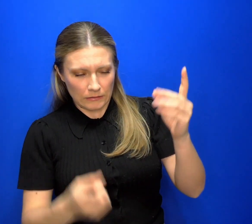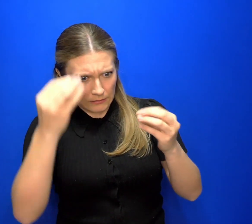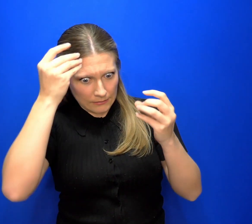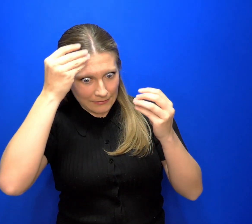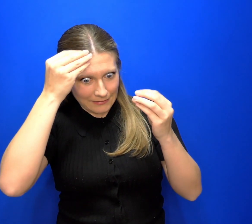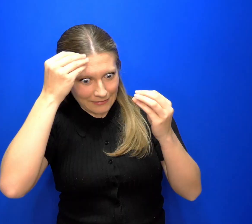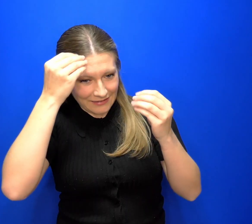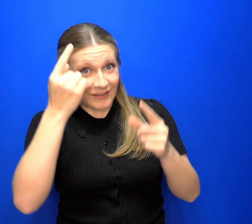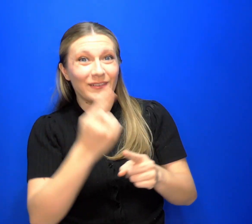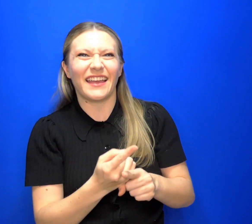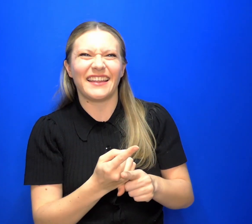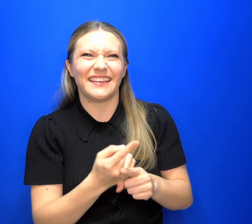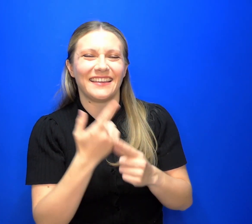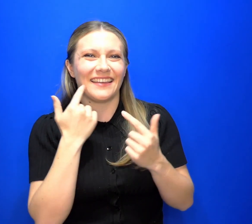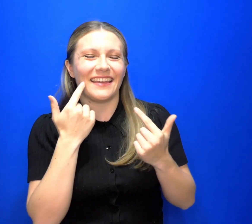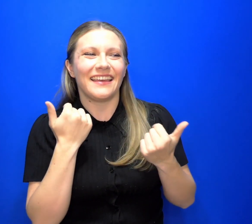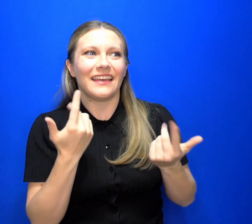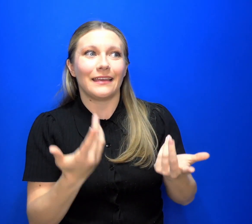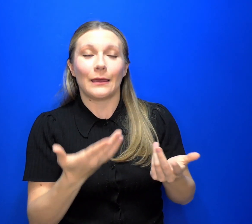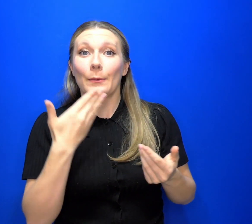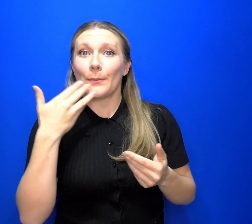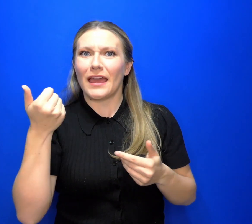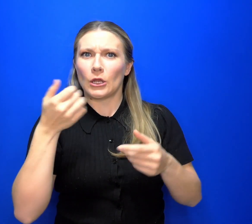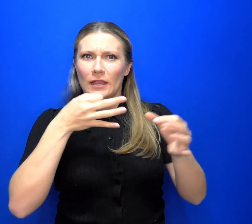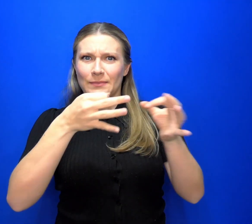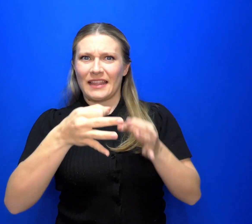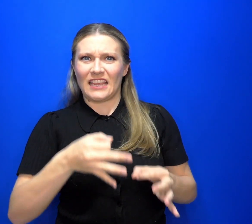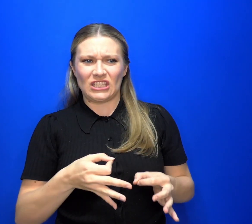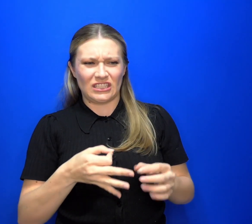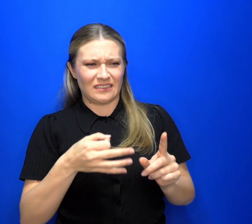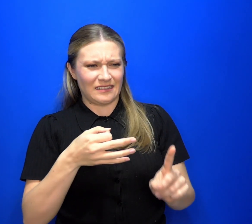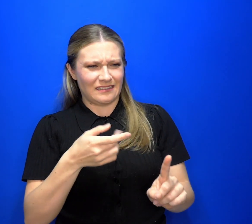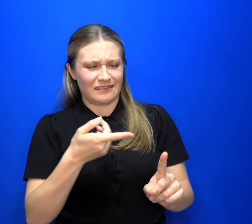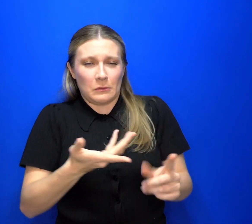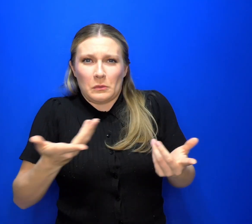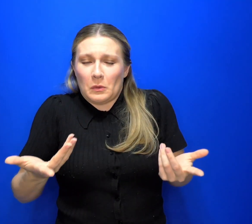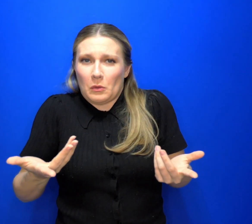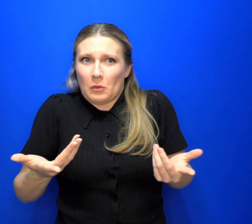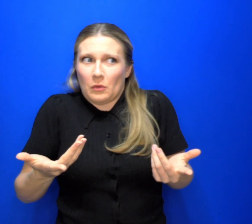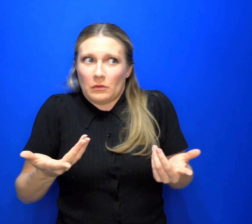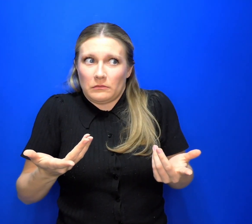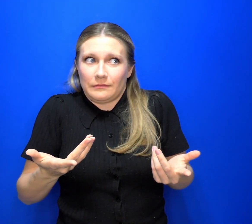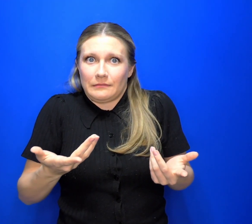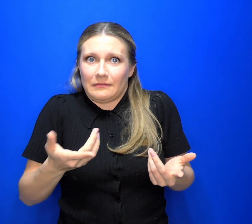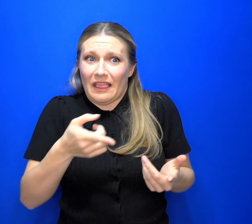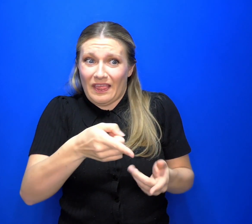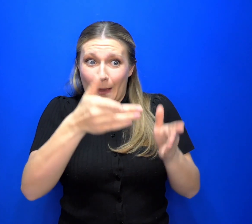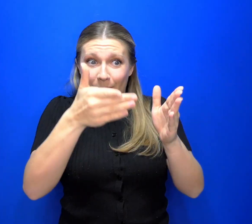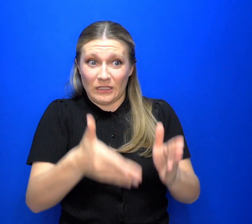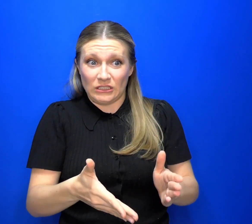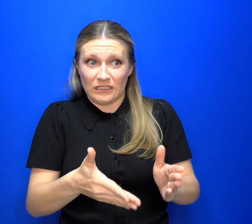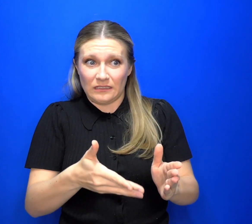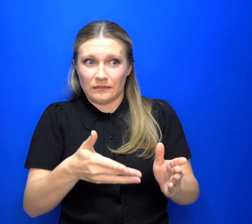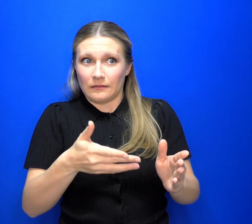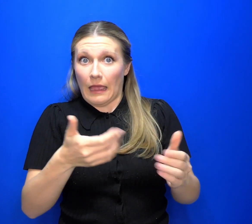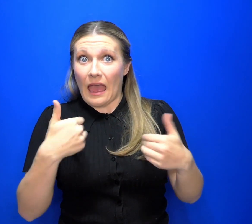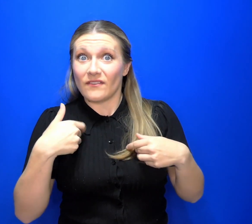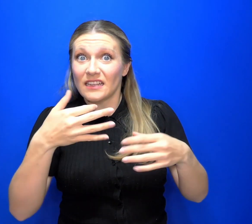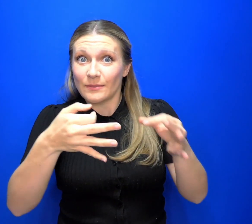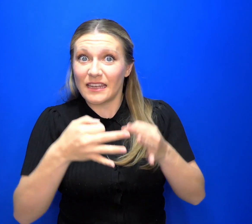right? Mm-hmm. Though like better explanation kind of starts with, well, how was it explained to the person or to the majority of